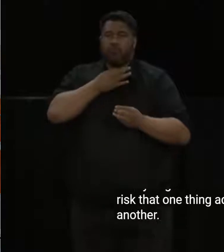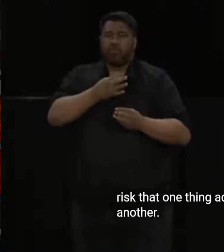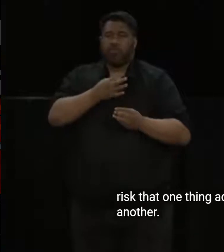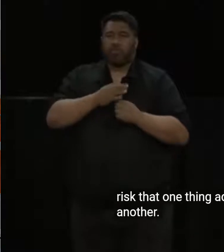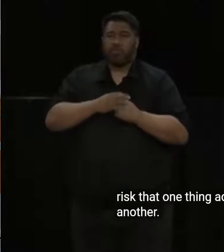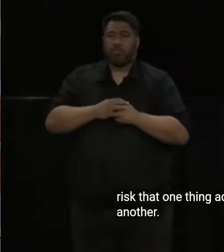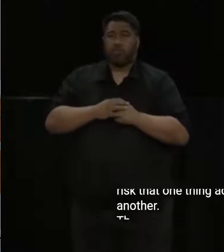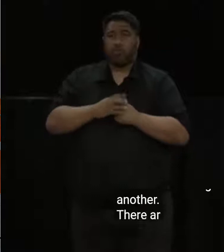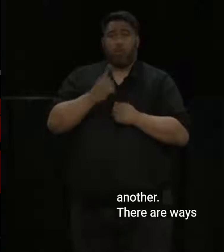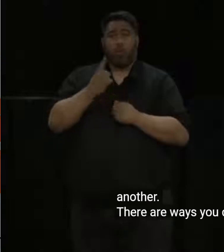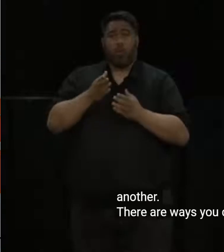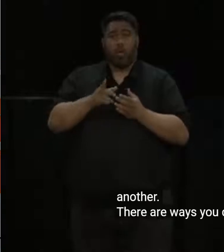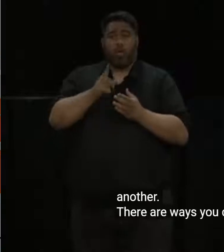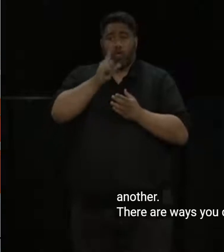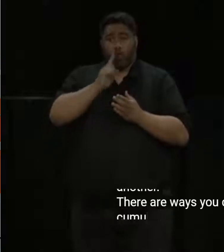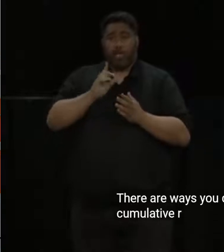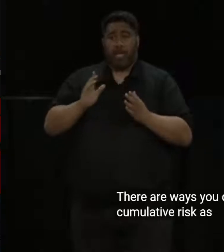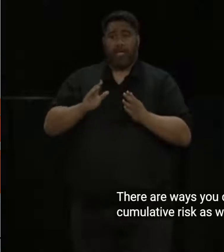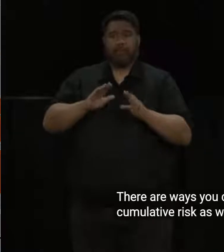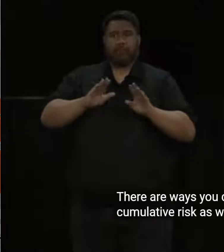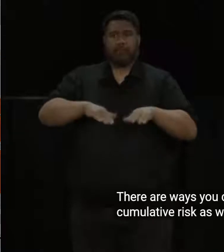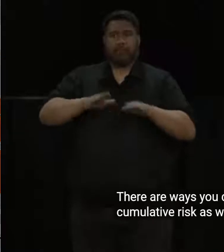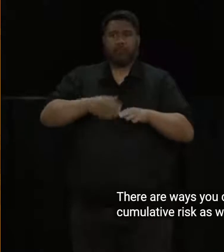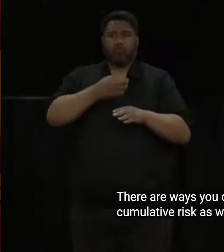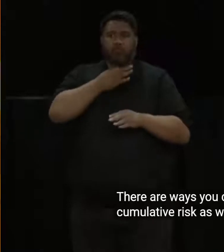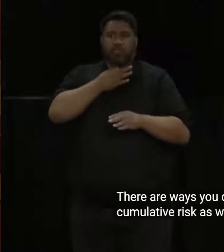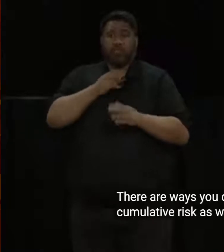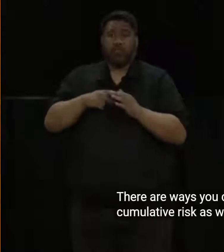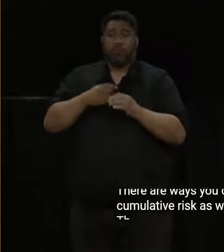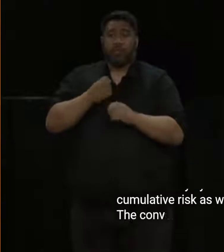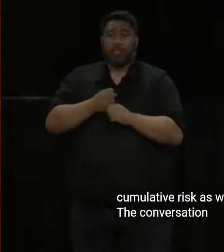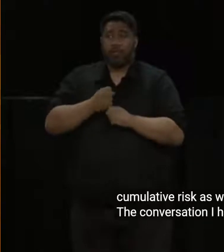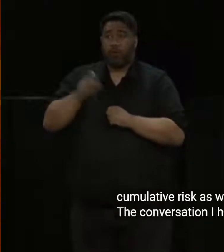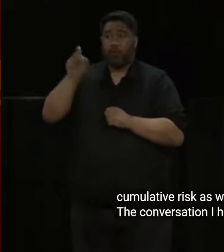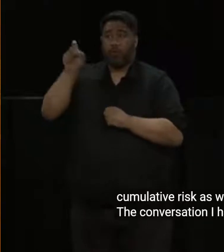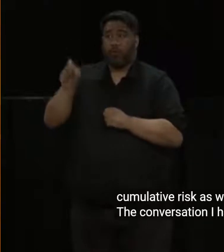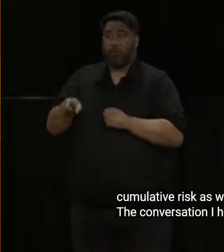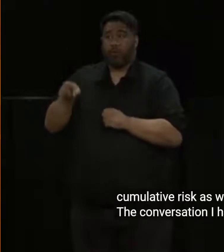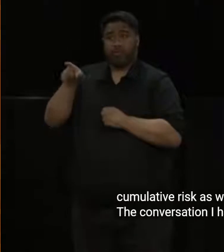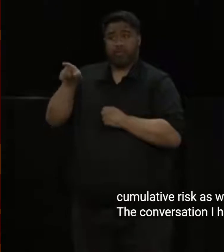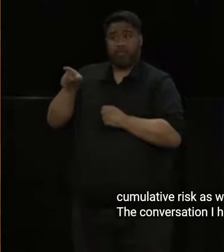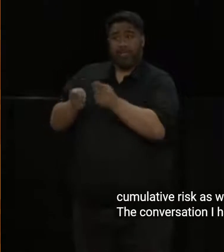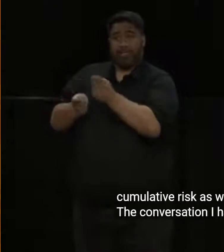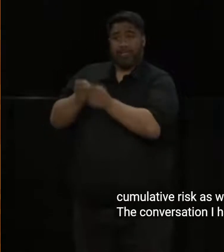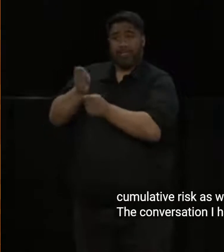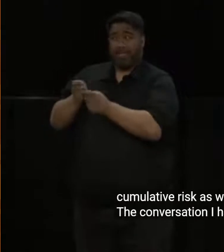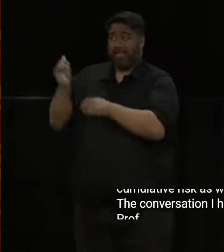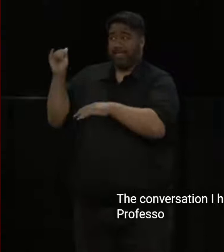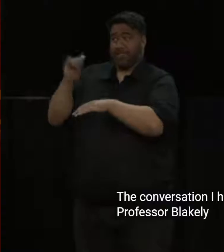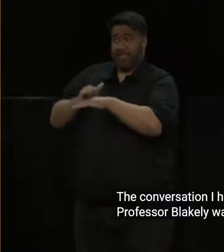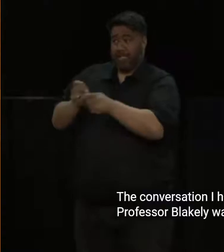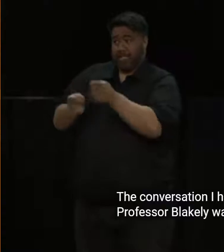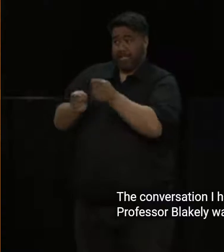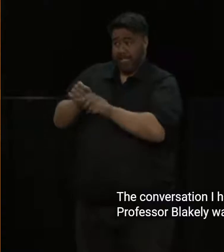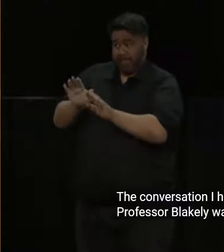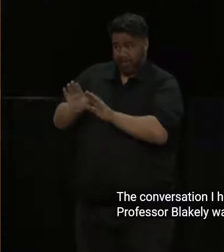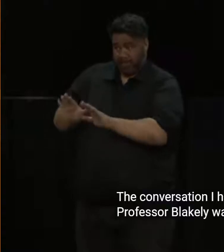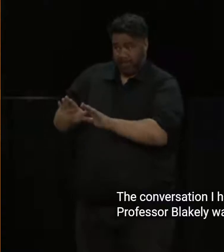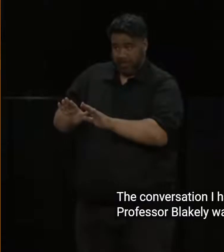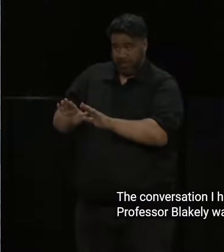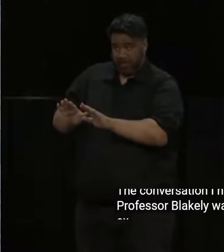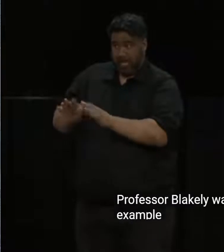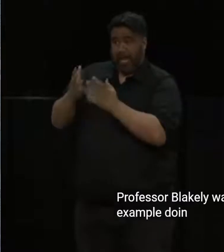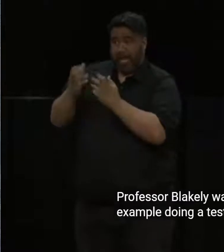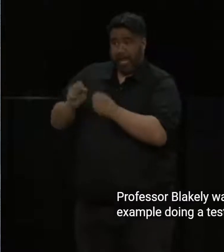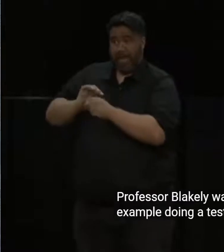conversation I had with Professor Blakely was, for example, doing a test at when people arrive at the border reduces the risk that you will